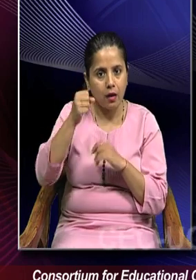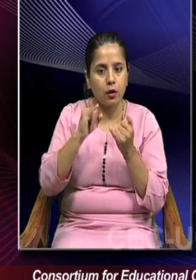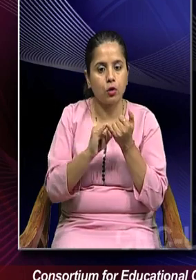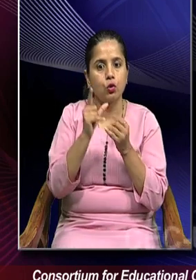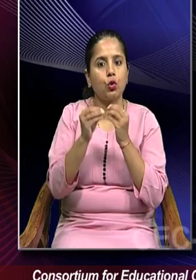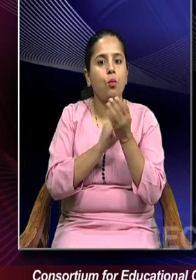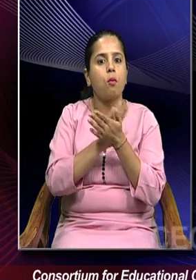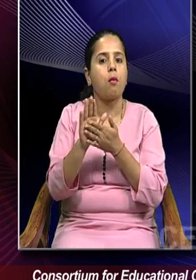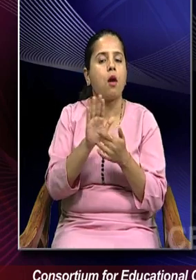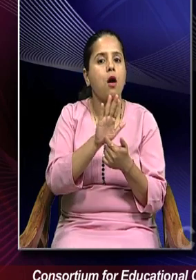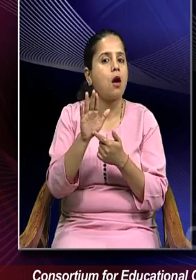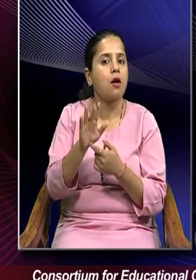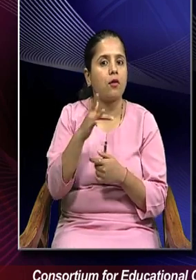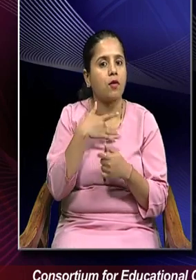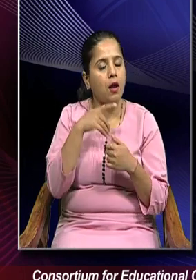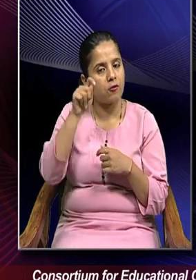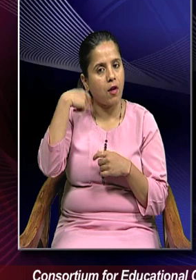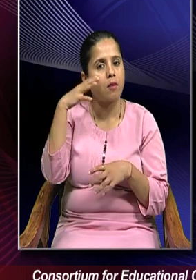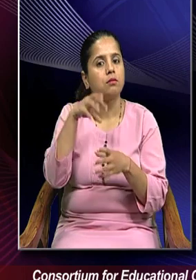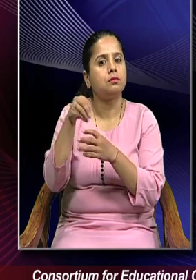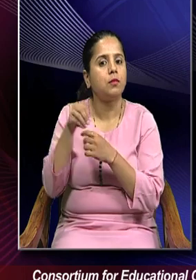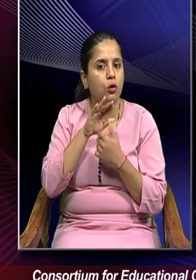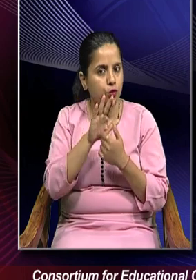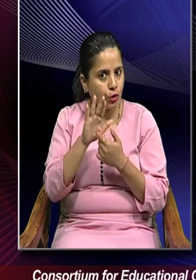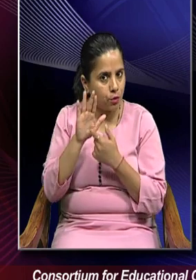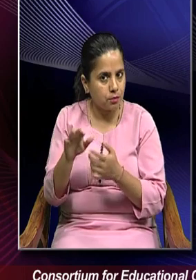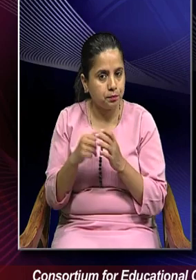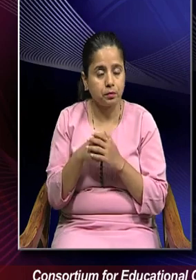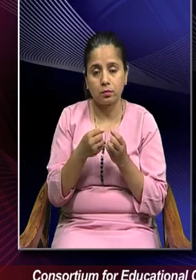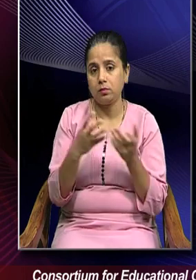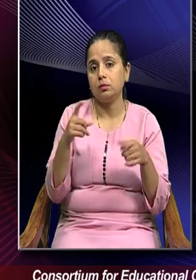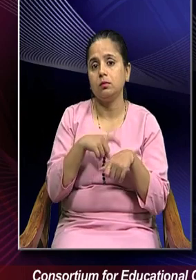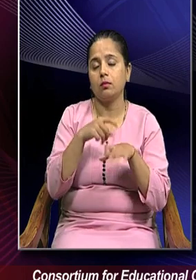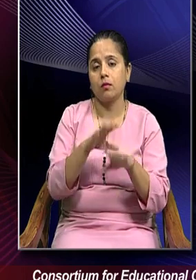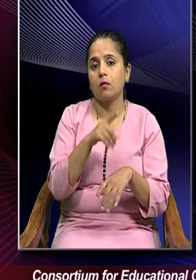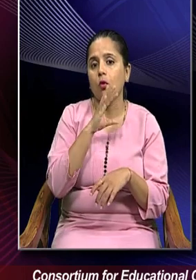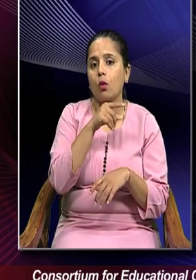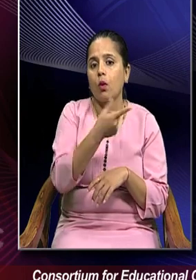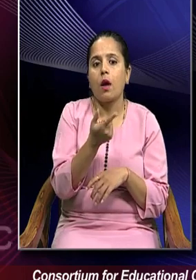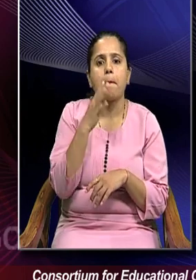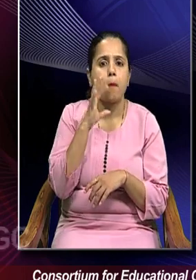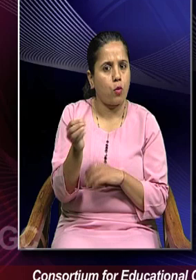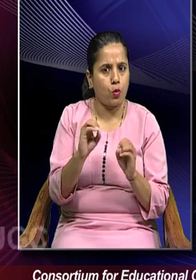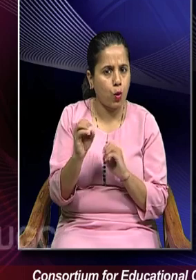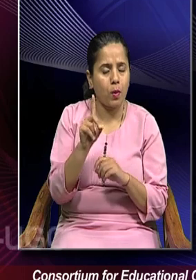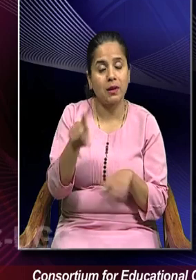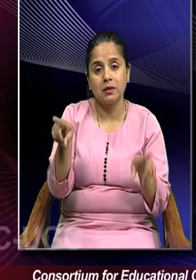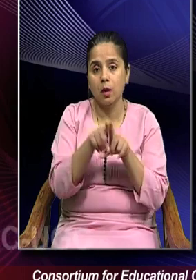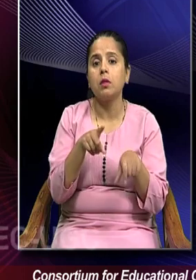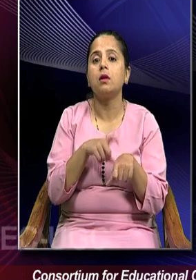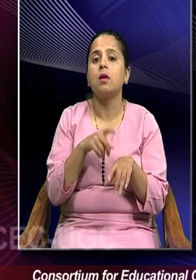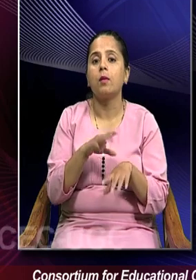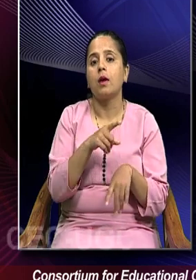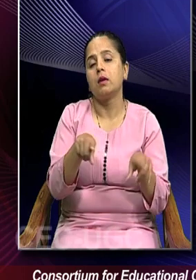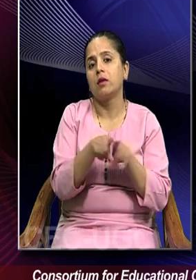they were being shown in that sense in the films, and many a times they were not even relevant, but at the same time they